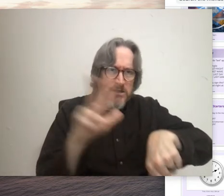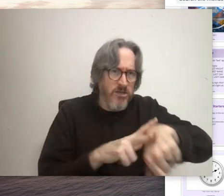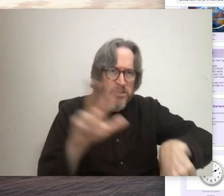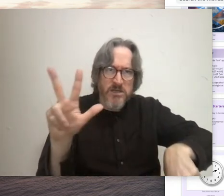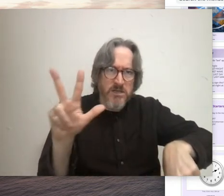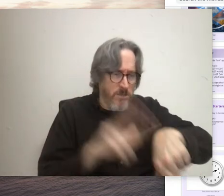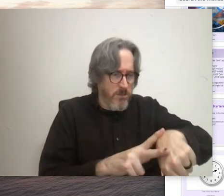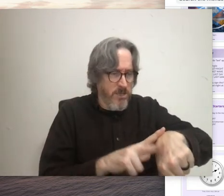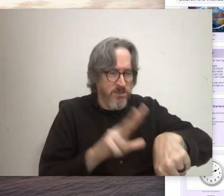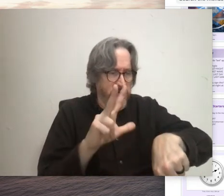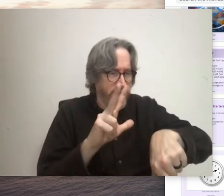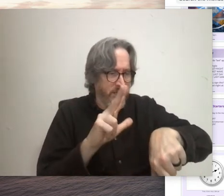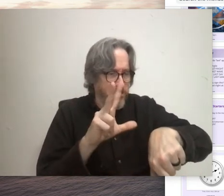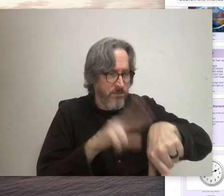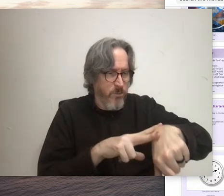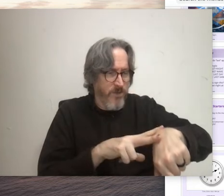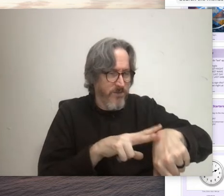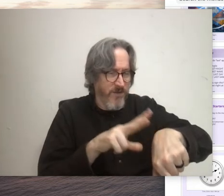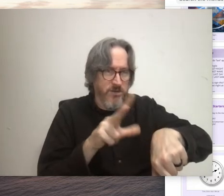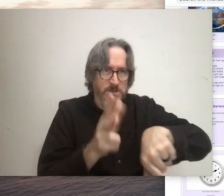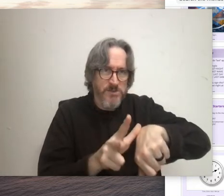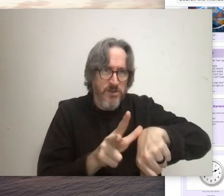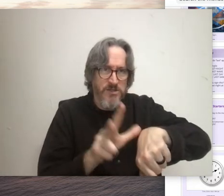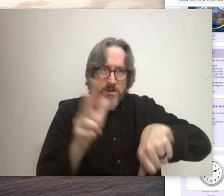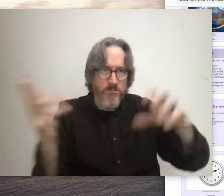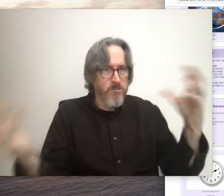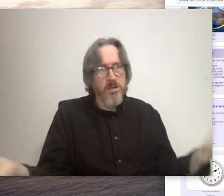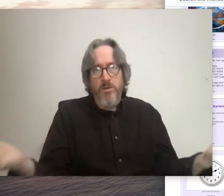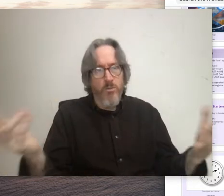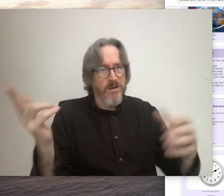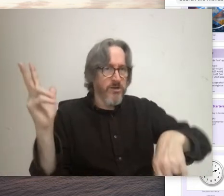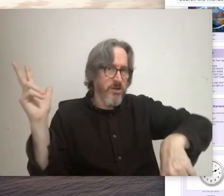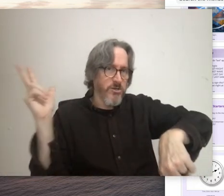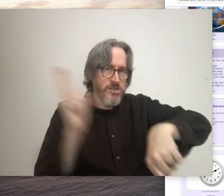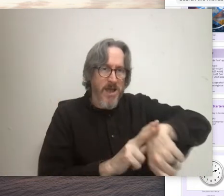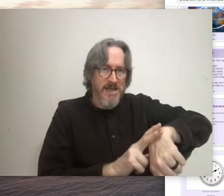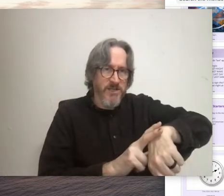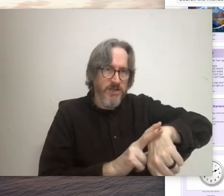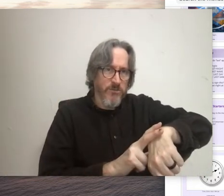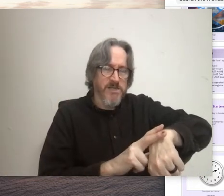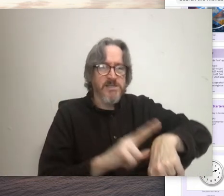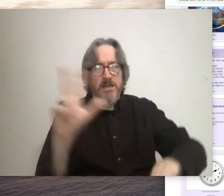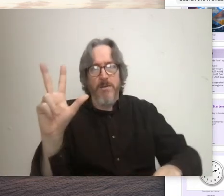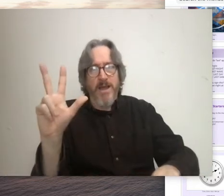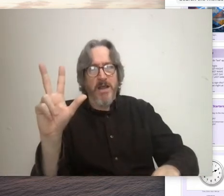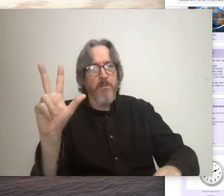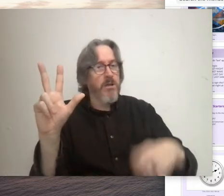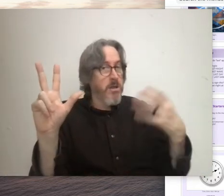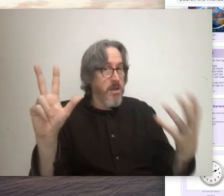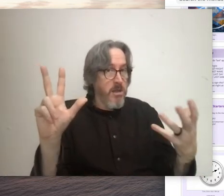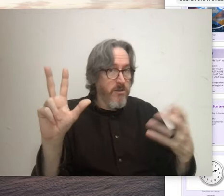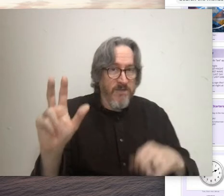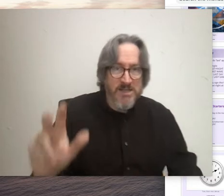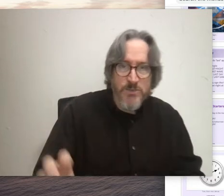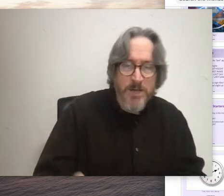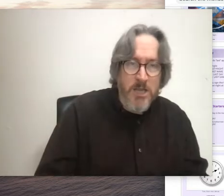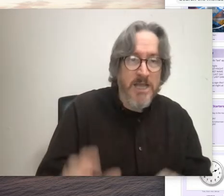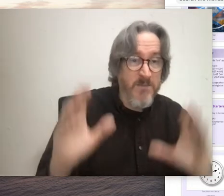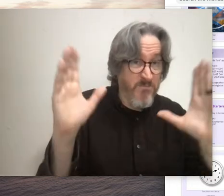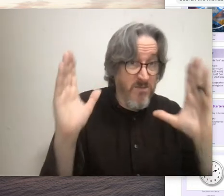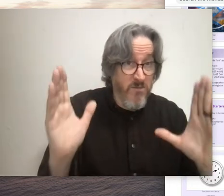like they'll touch it with the fingertips, the thumb, whatever. You just know as you hit the wrist and come back up.